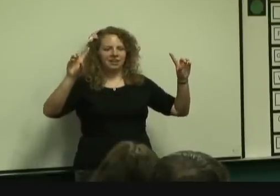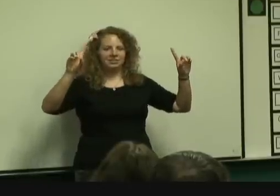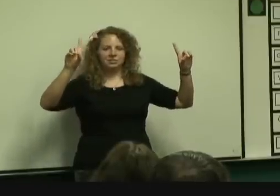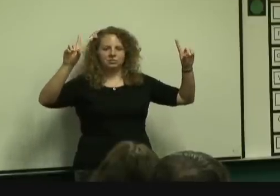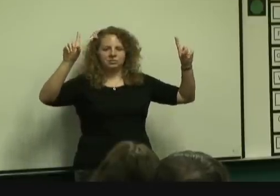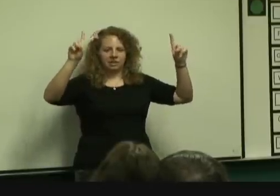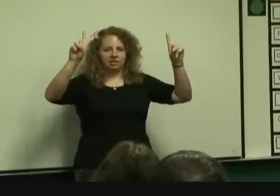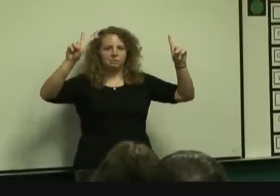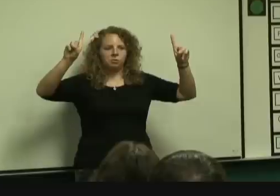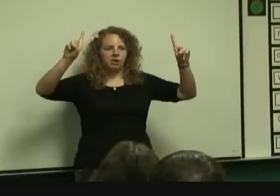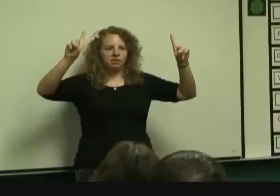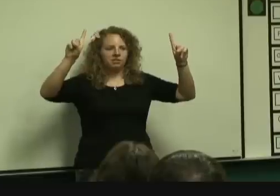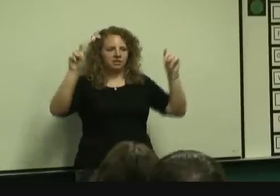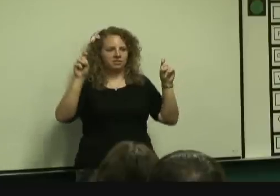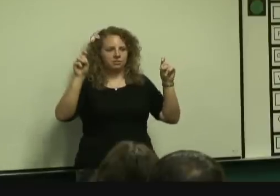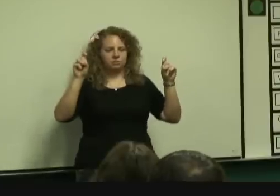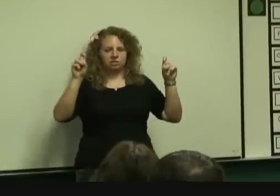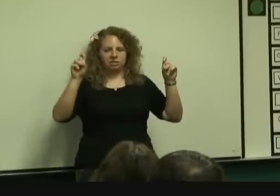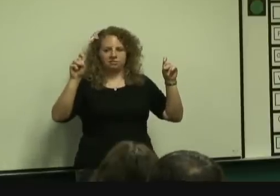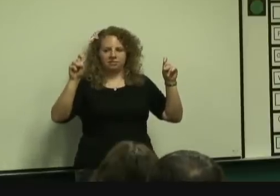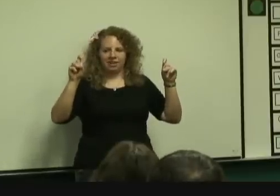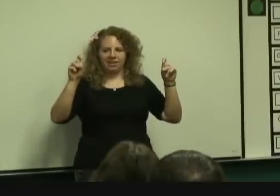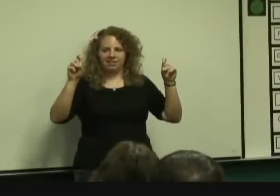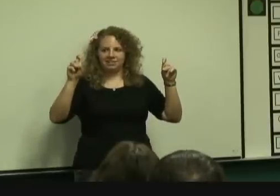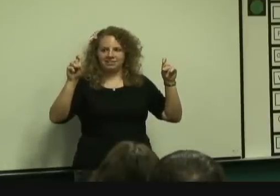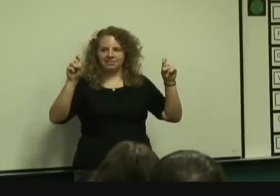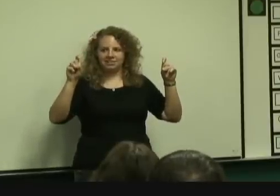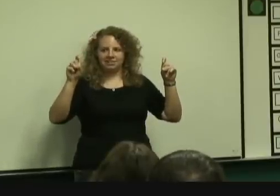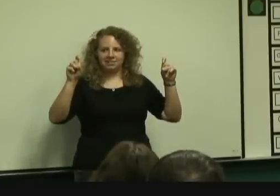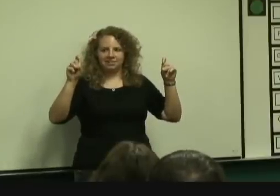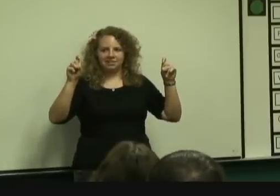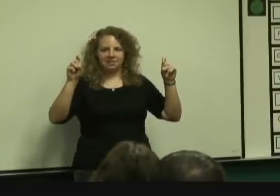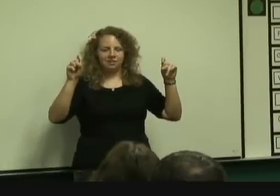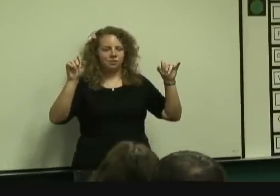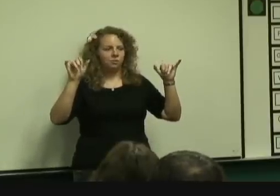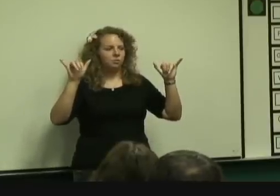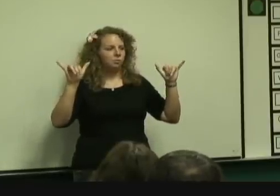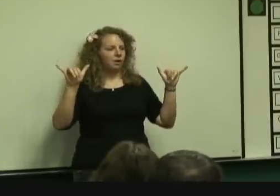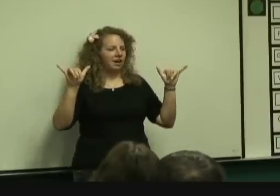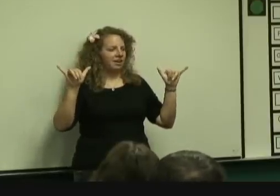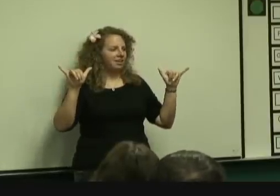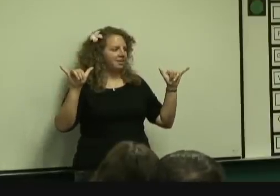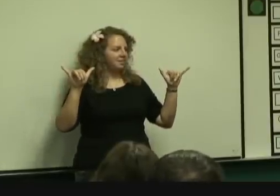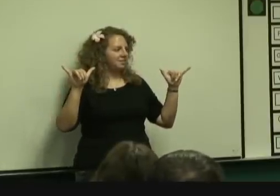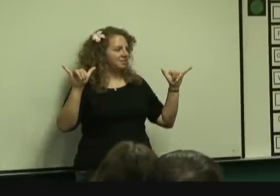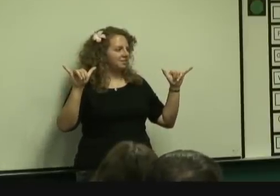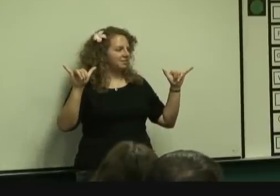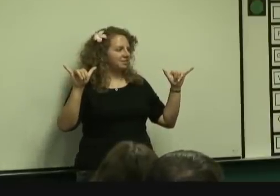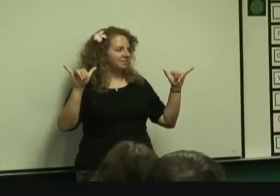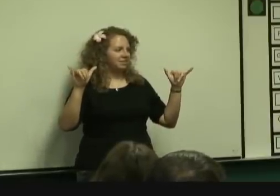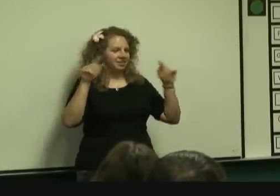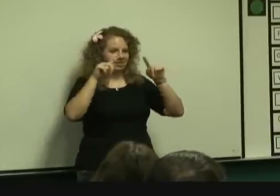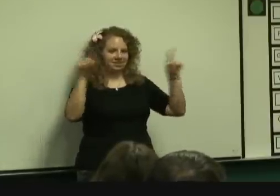X, so it's like a number one, and then squish down, X, Y, and